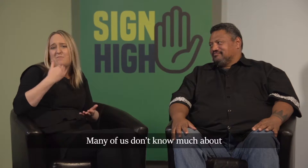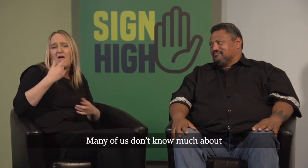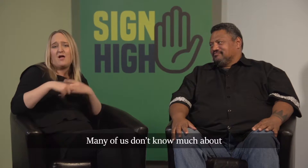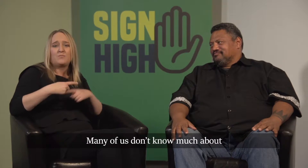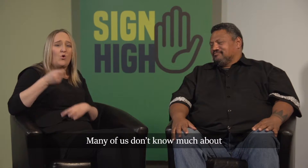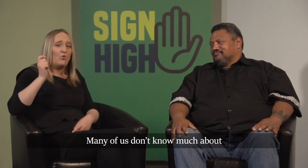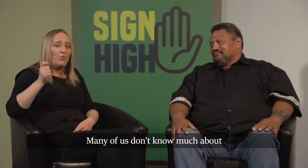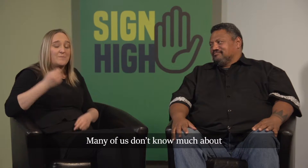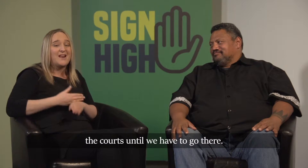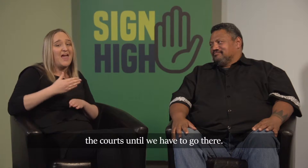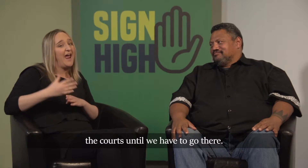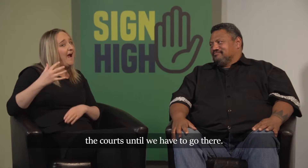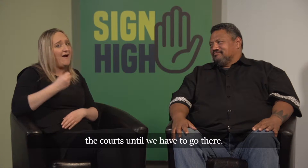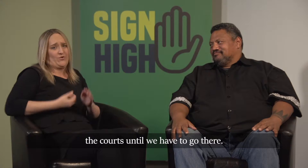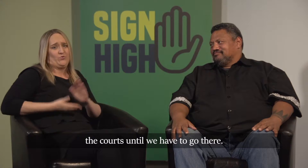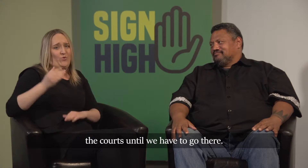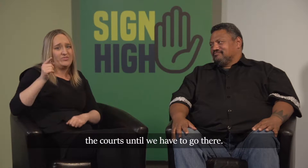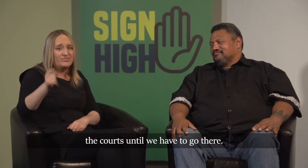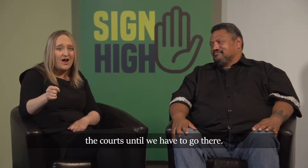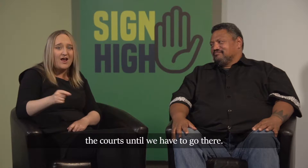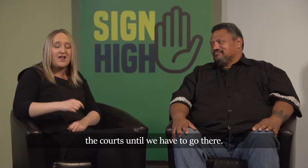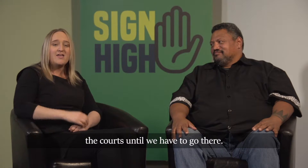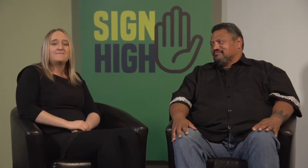Many of us don't know much about the courts until we have to go there.